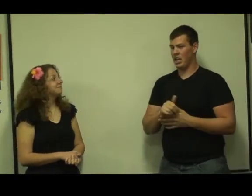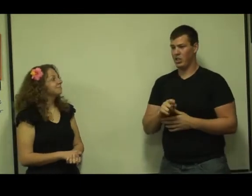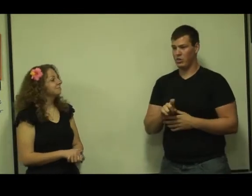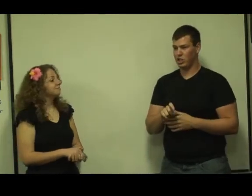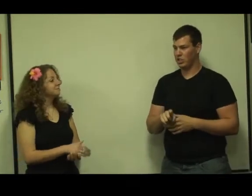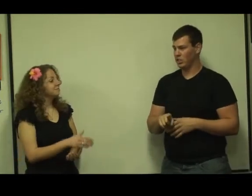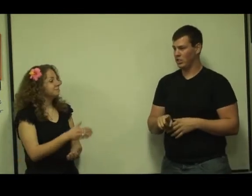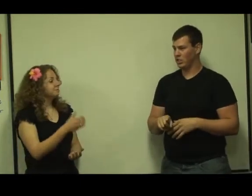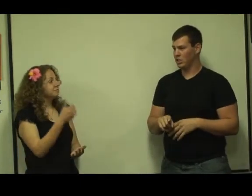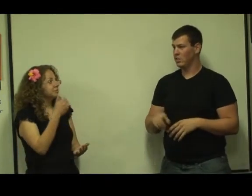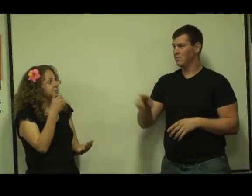Any other question?